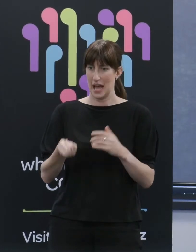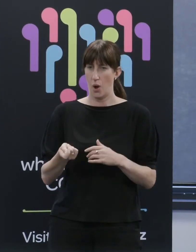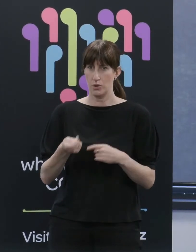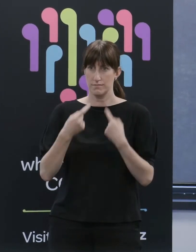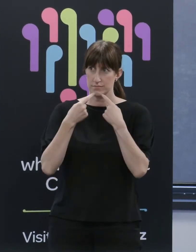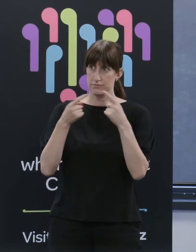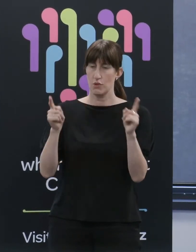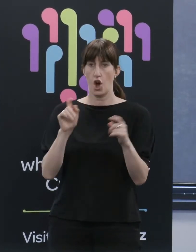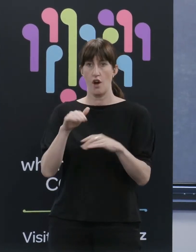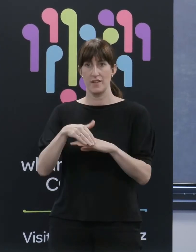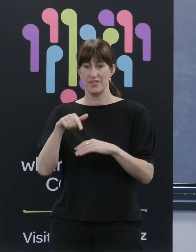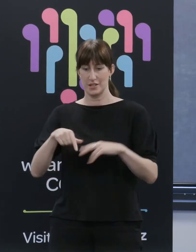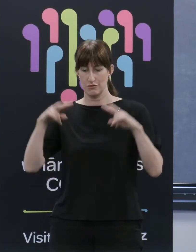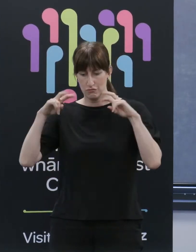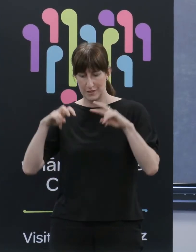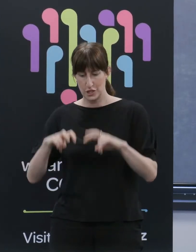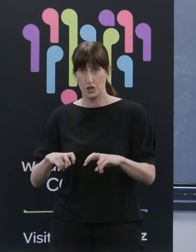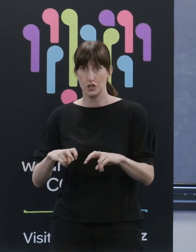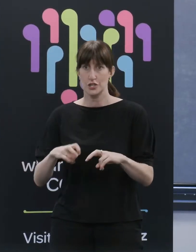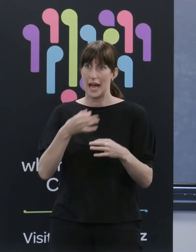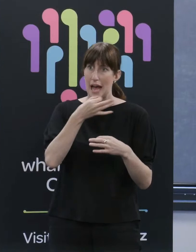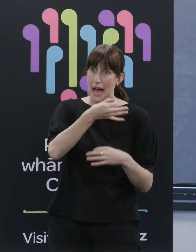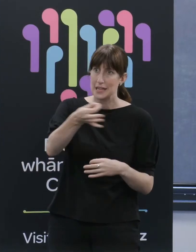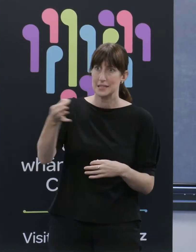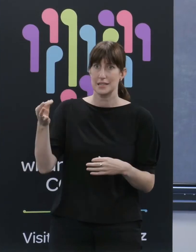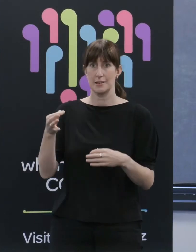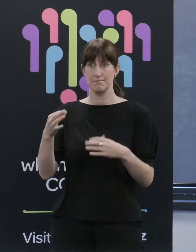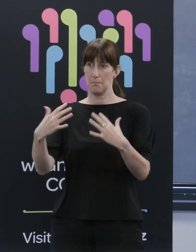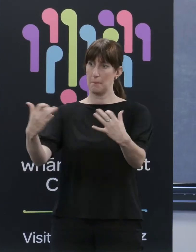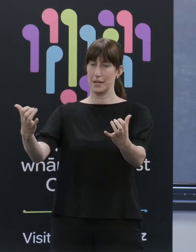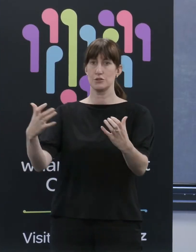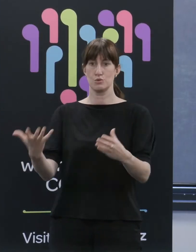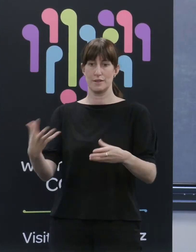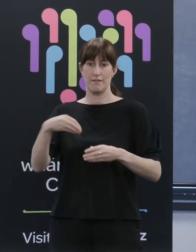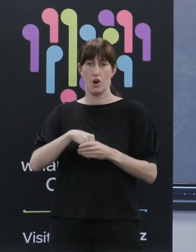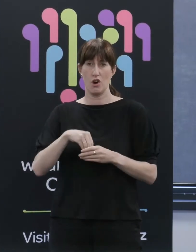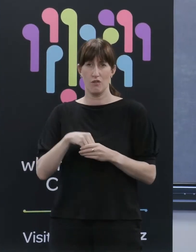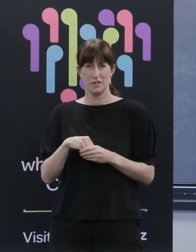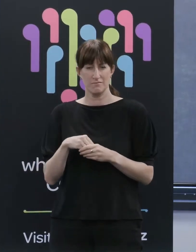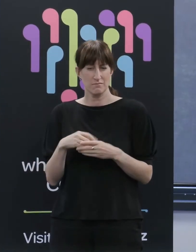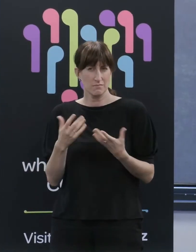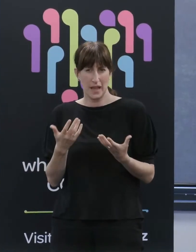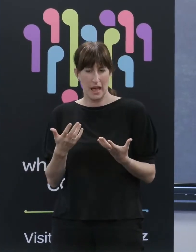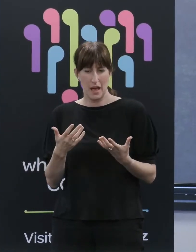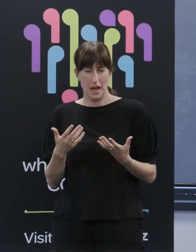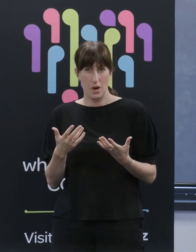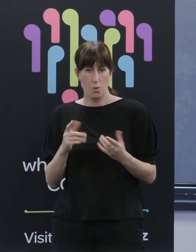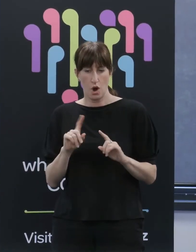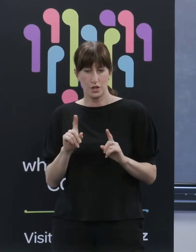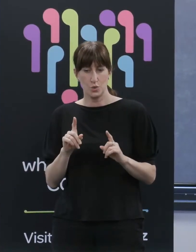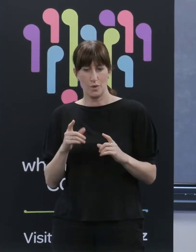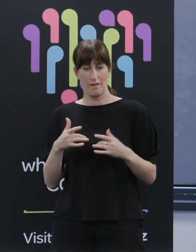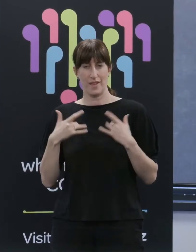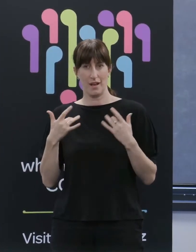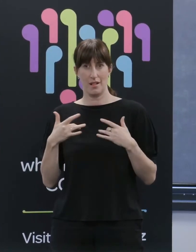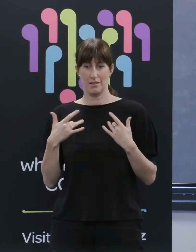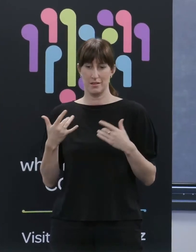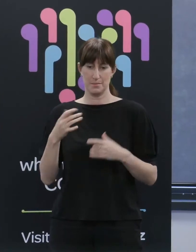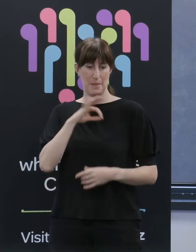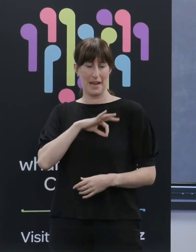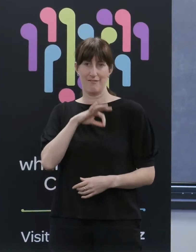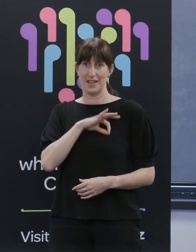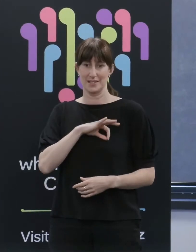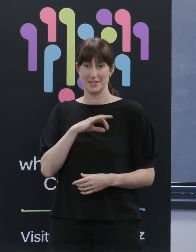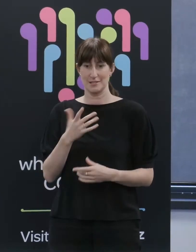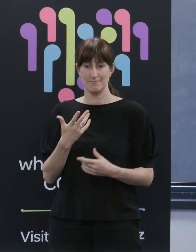COVID-19 throughout the pandemic. What do you hope you'll gain from this research, and what will the ministry do, Ian, do with